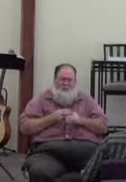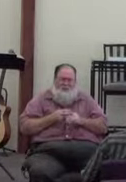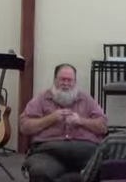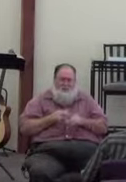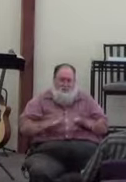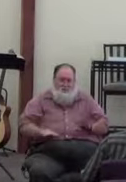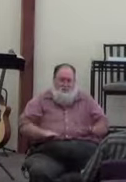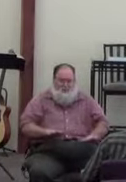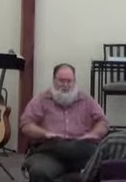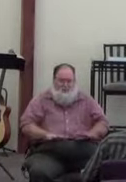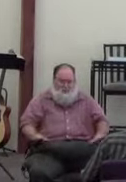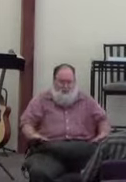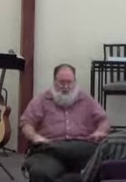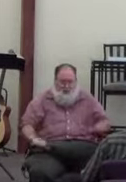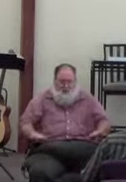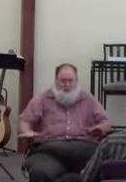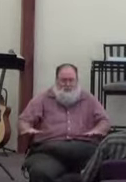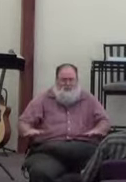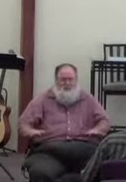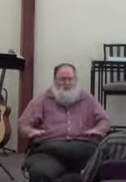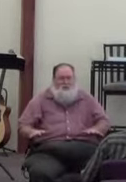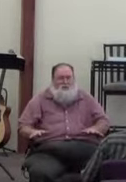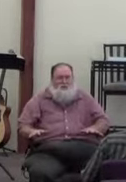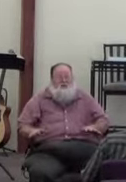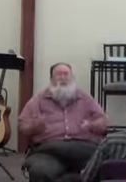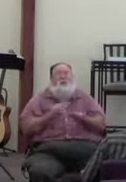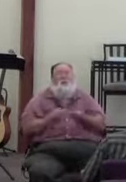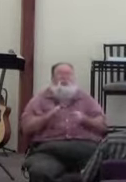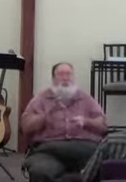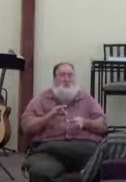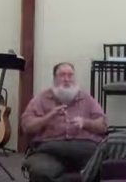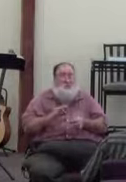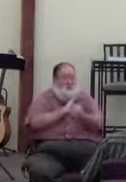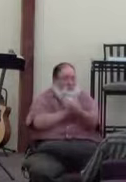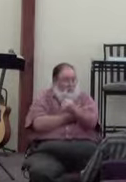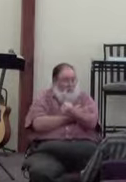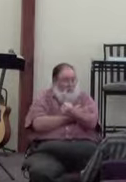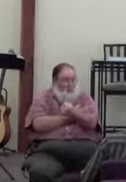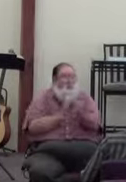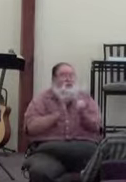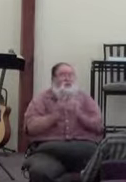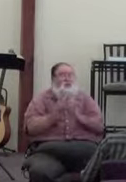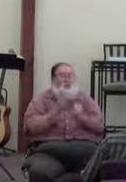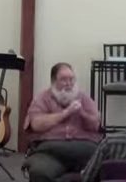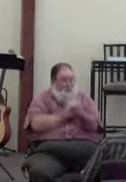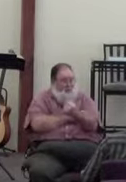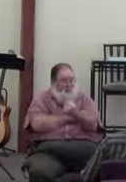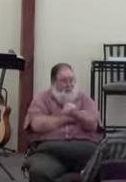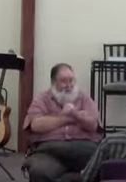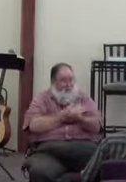It's the power of Jesus. It's the Holy Spirit power that shakes things